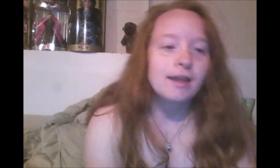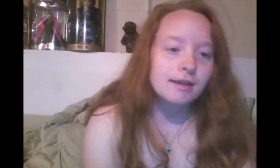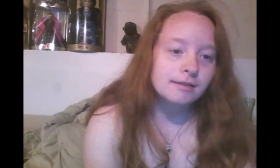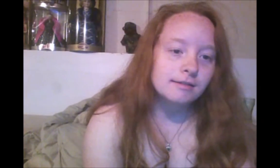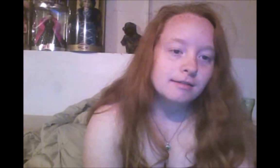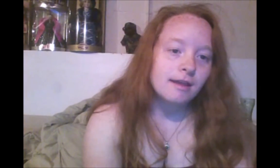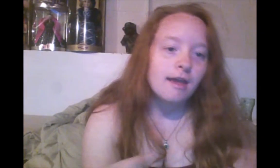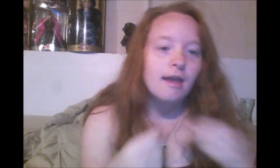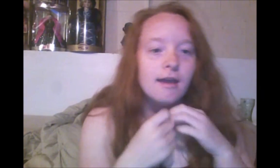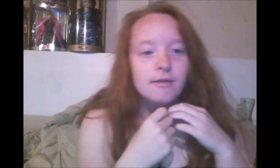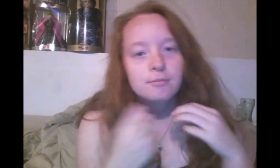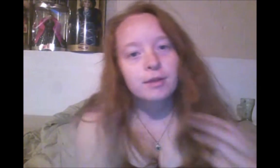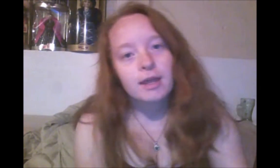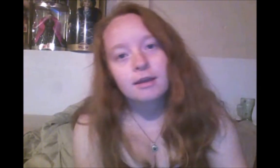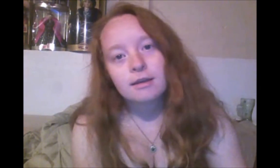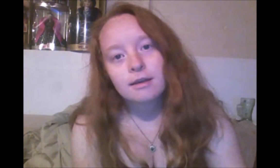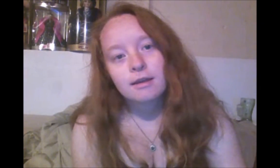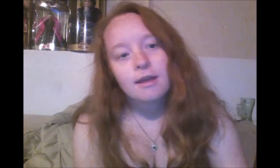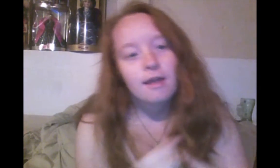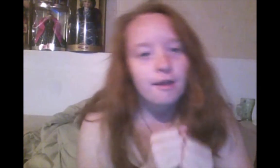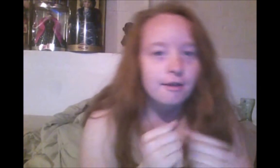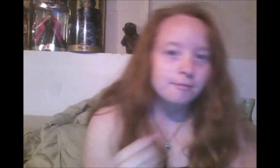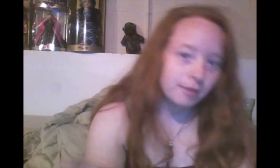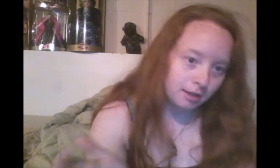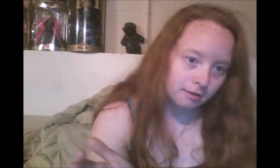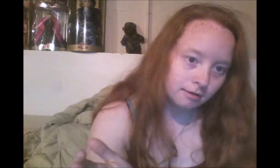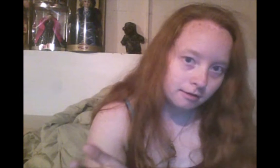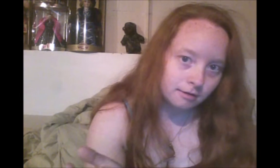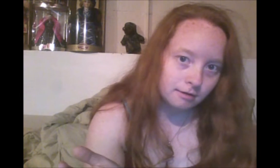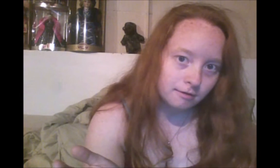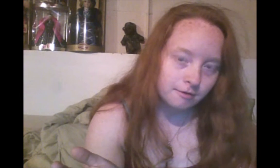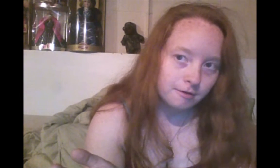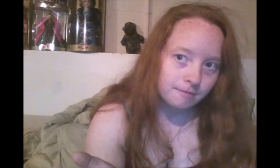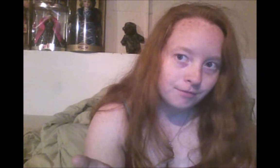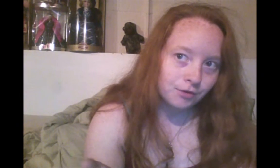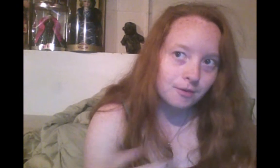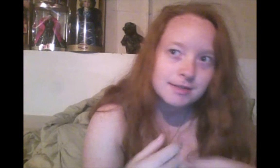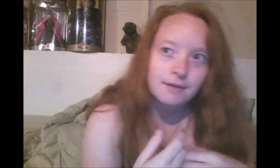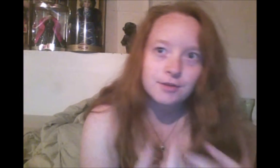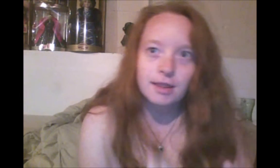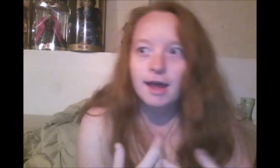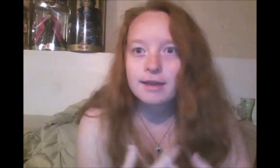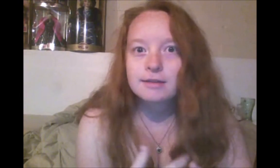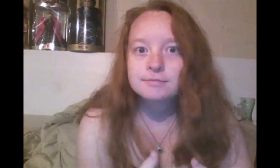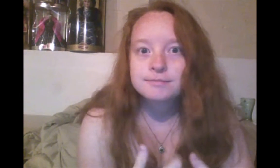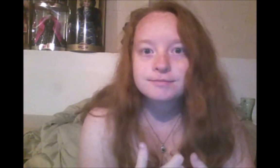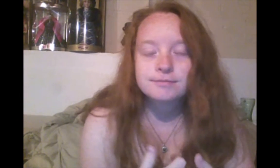lions and blank and blank? So what's after lion?